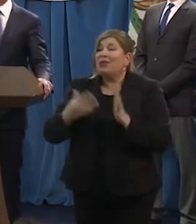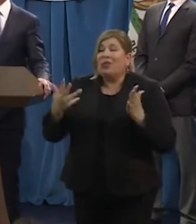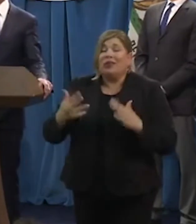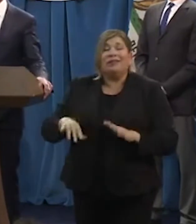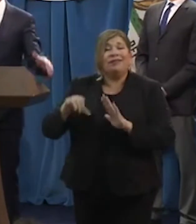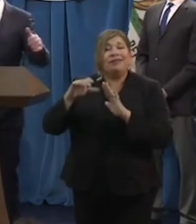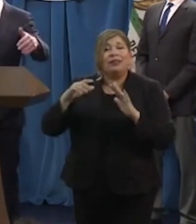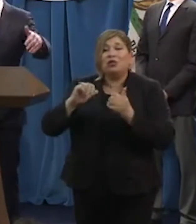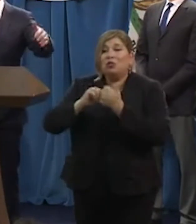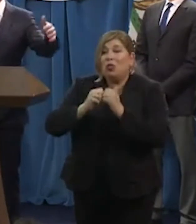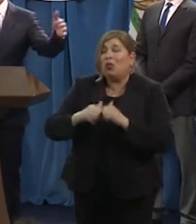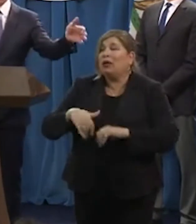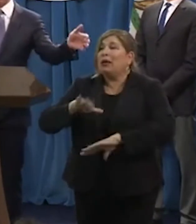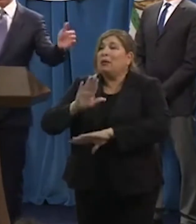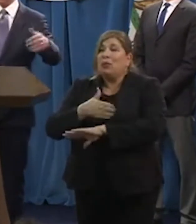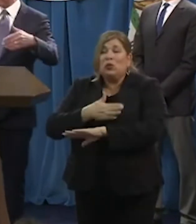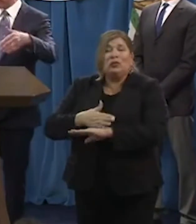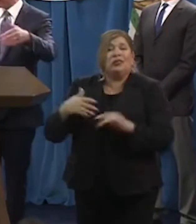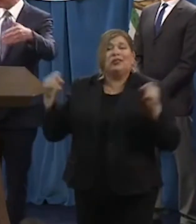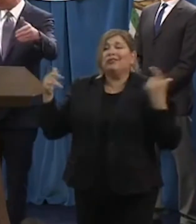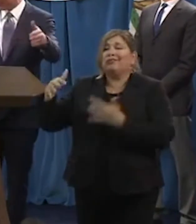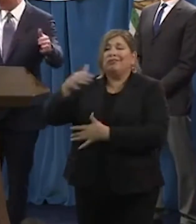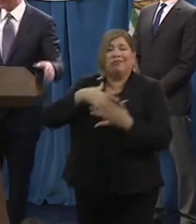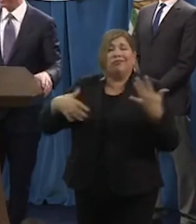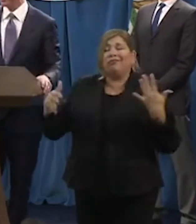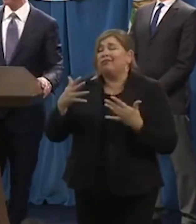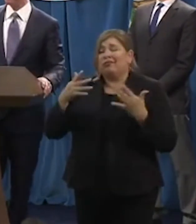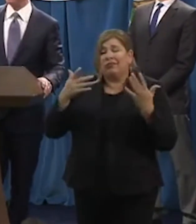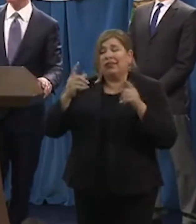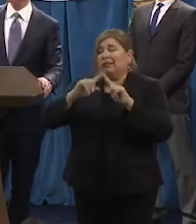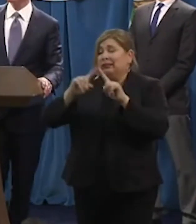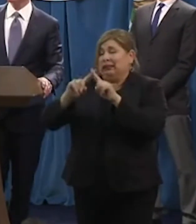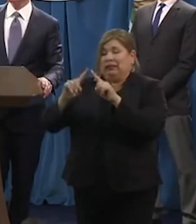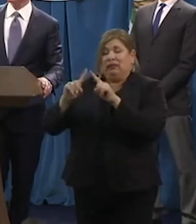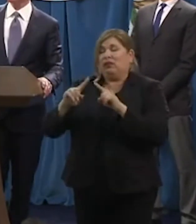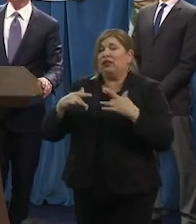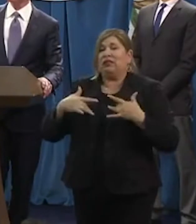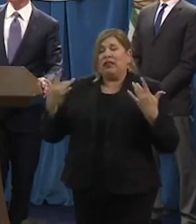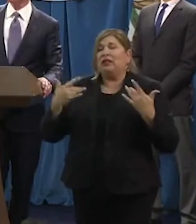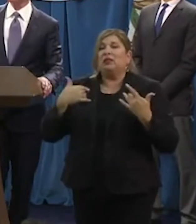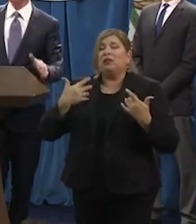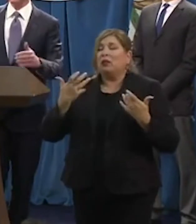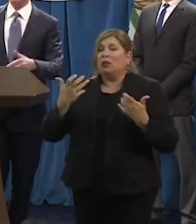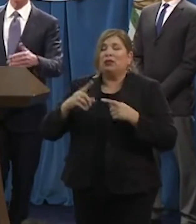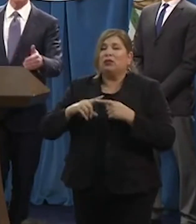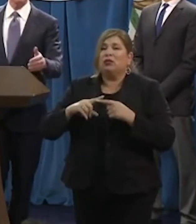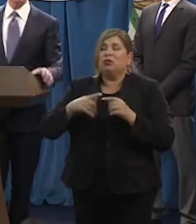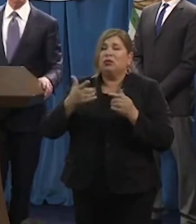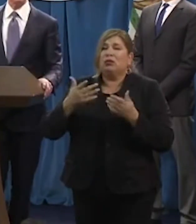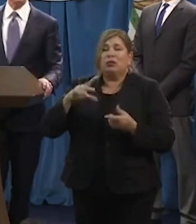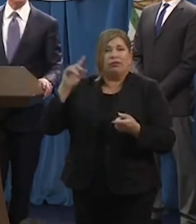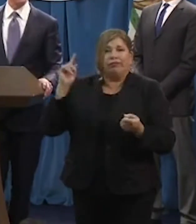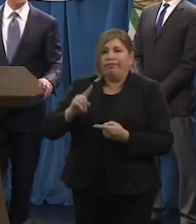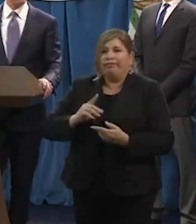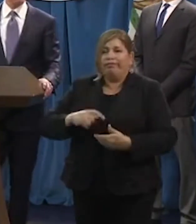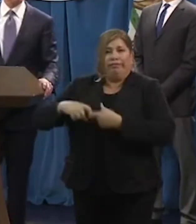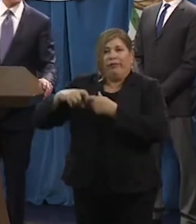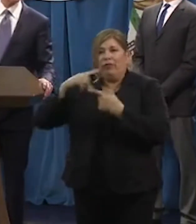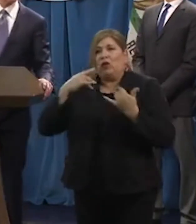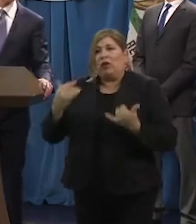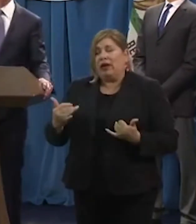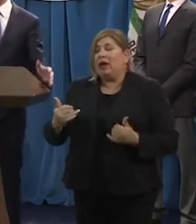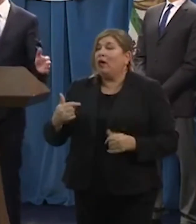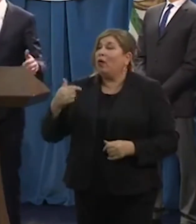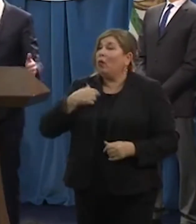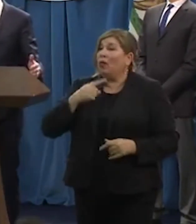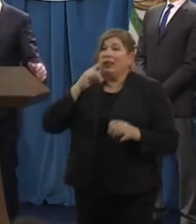music festivals, and the like, fill in the blank, and I'm happy to fill in the blank. We believe that was appropriate based upon a number of